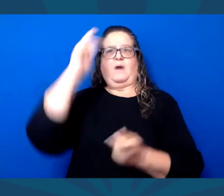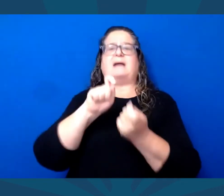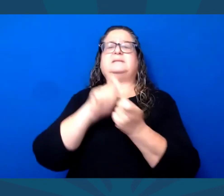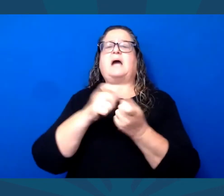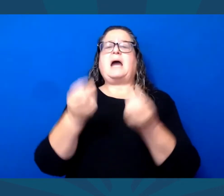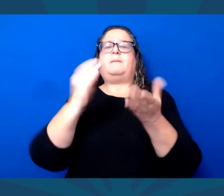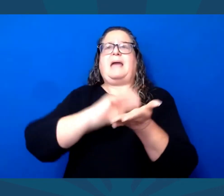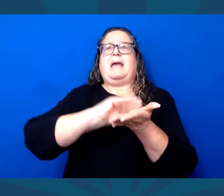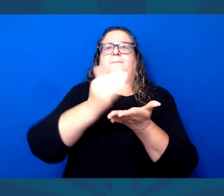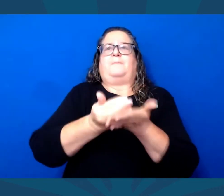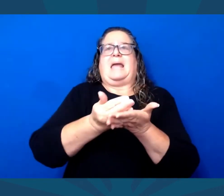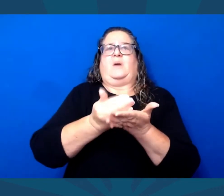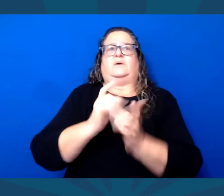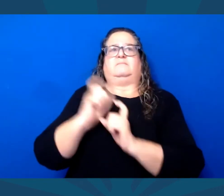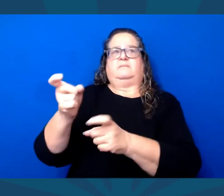expenditure limit amount.